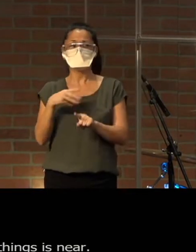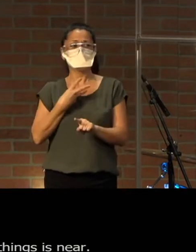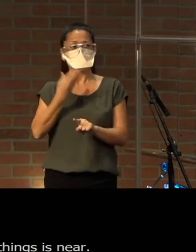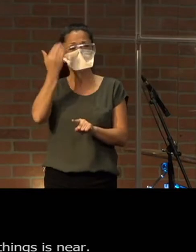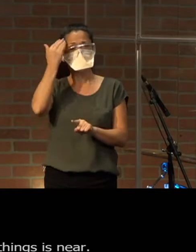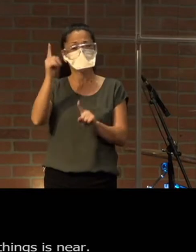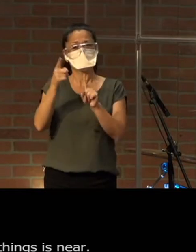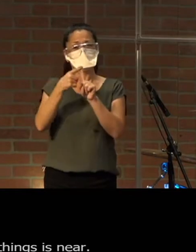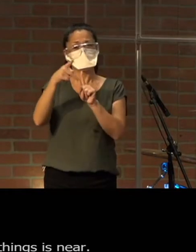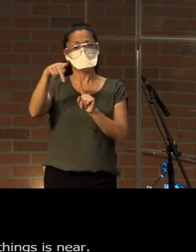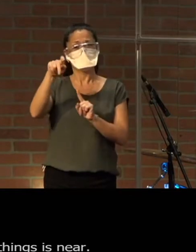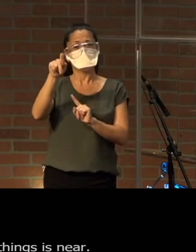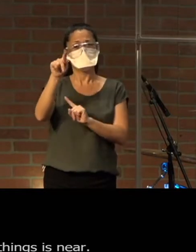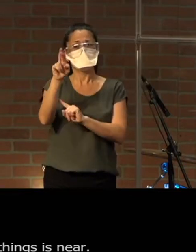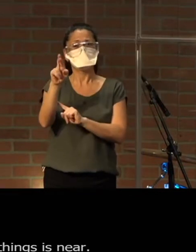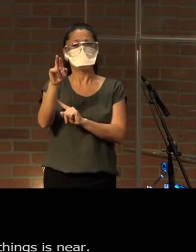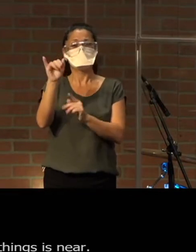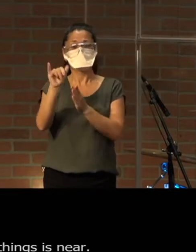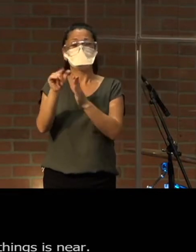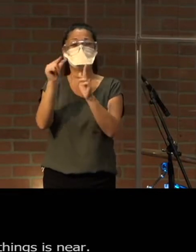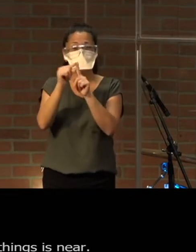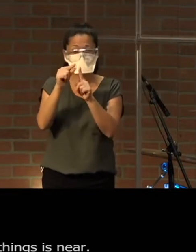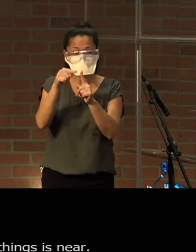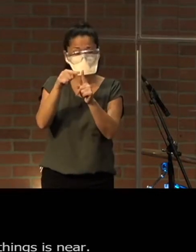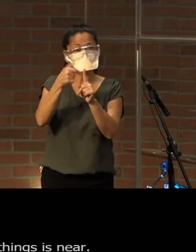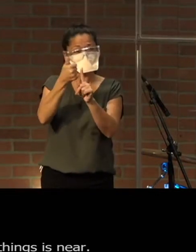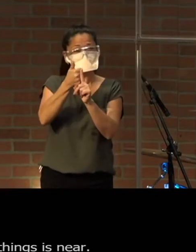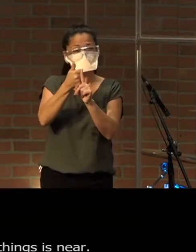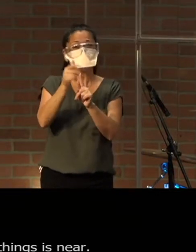word itself is used 18 times in the text.